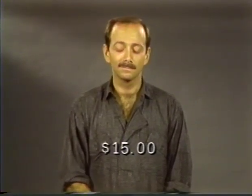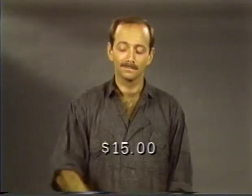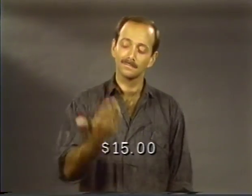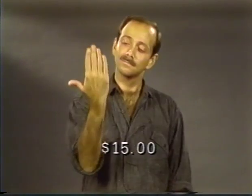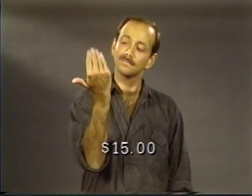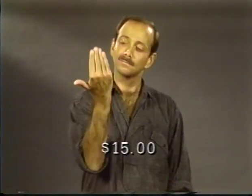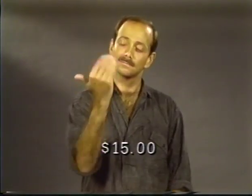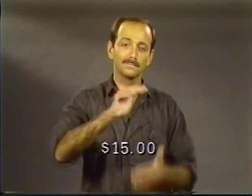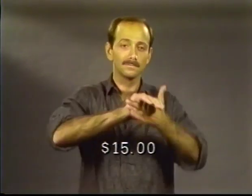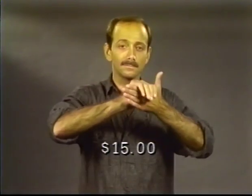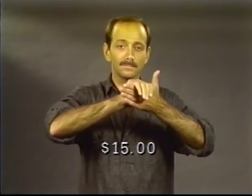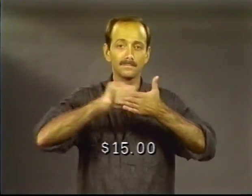$15.